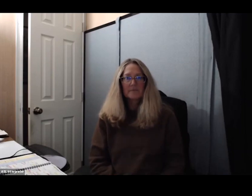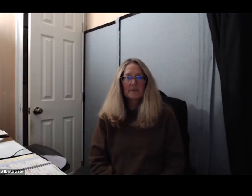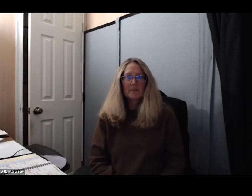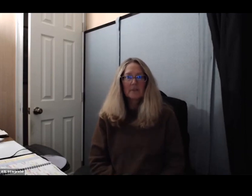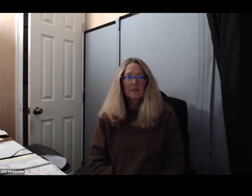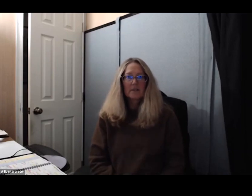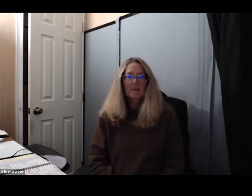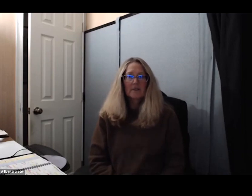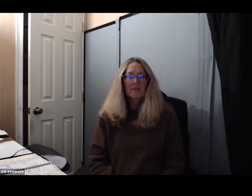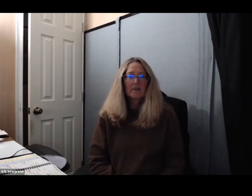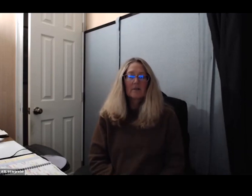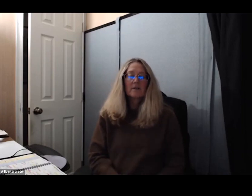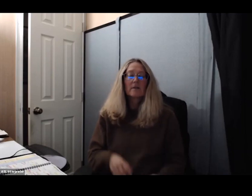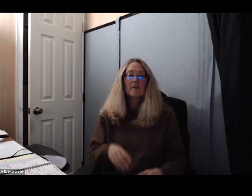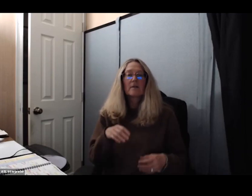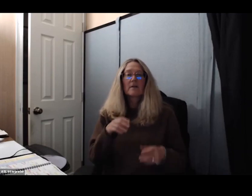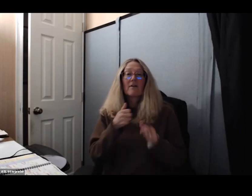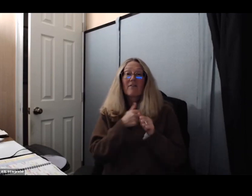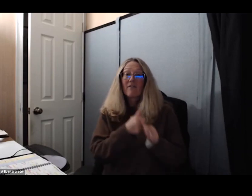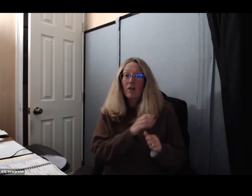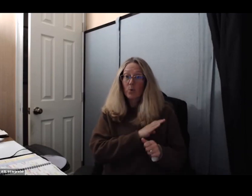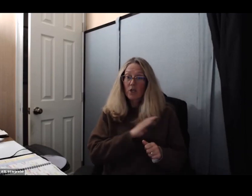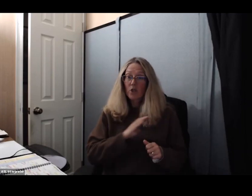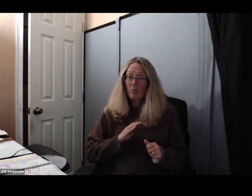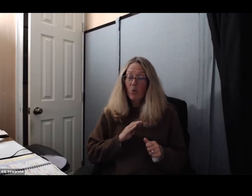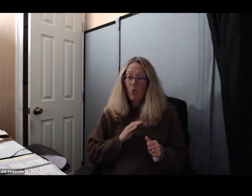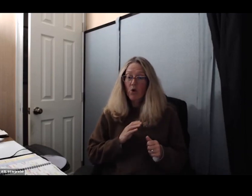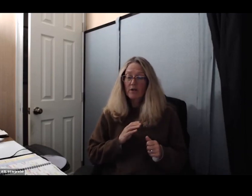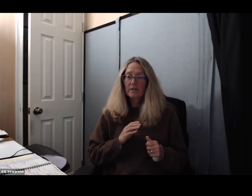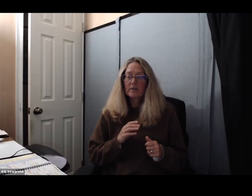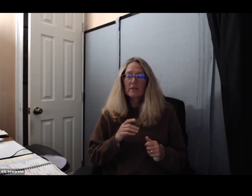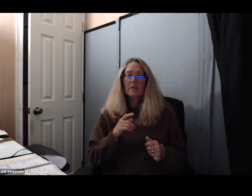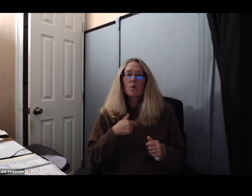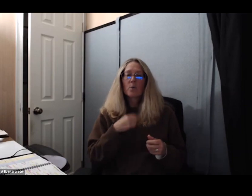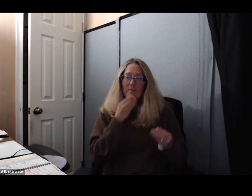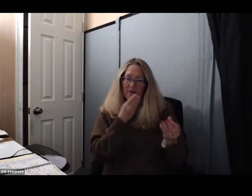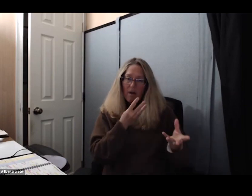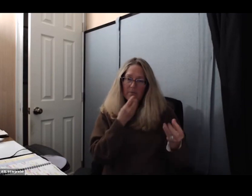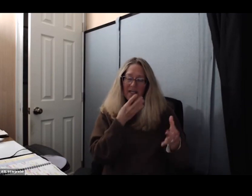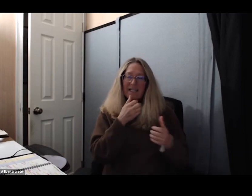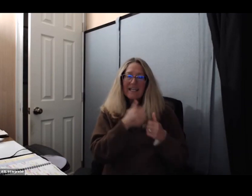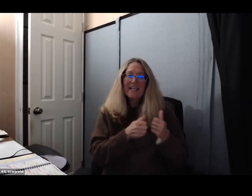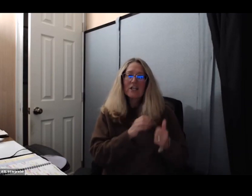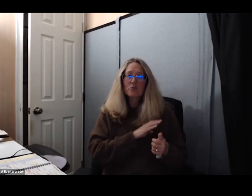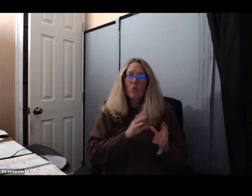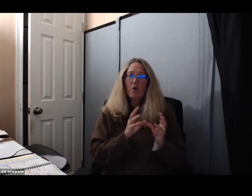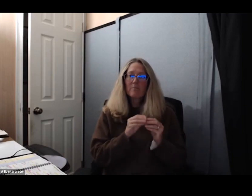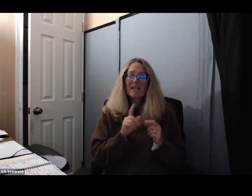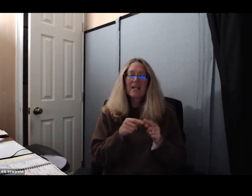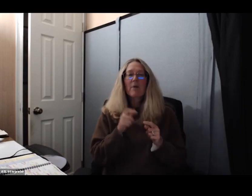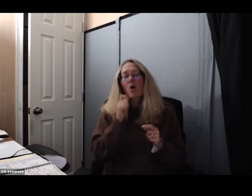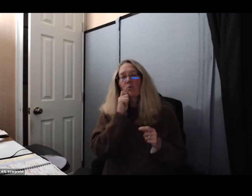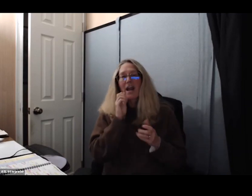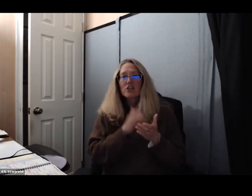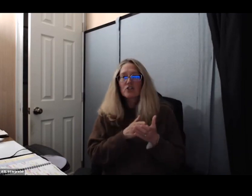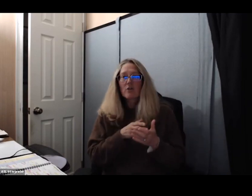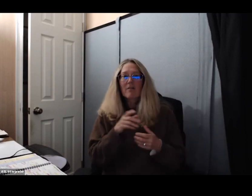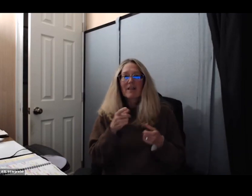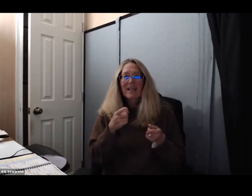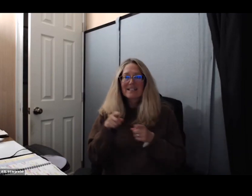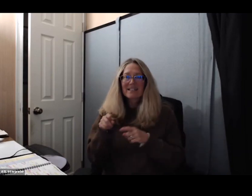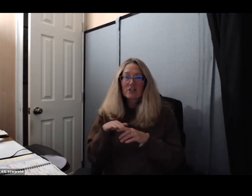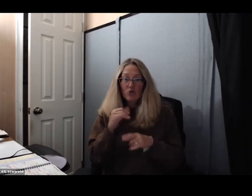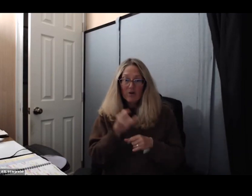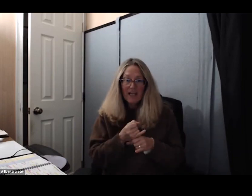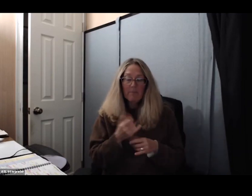So, as at the direction of the board, we've been updating you each board meeting on racial incidents that have happened on